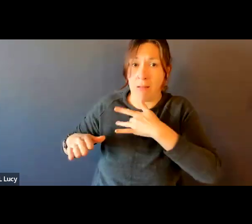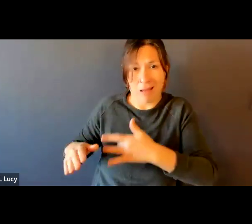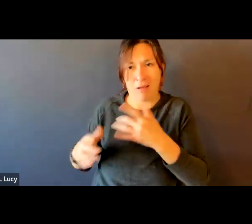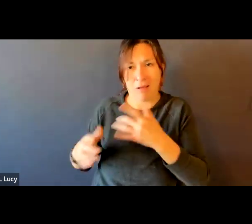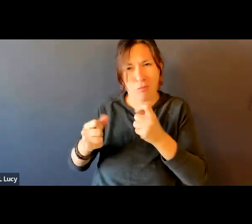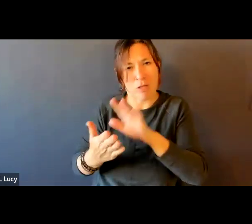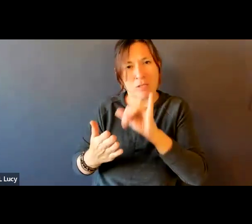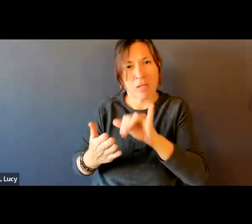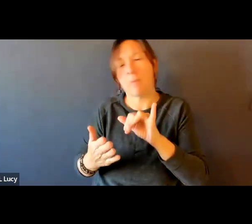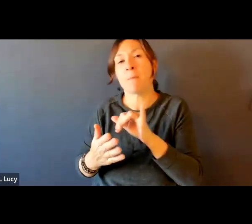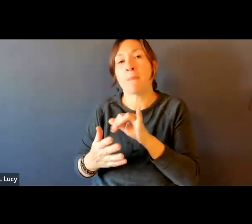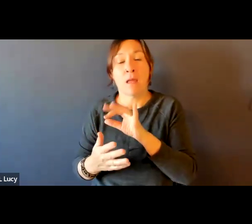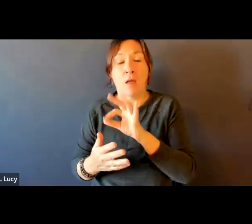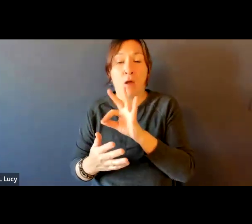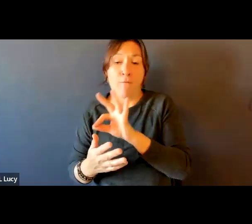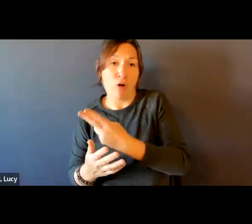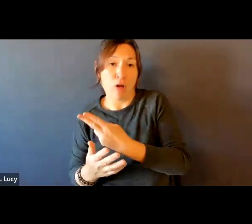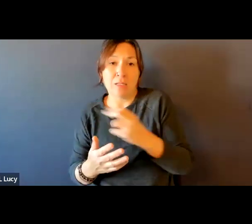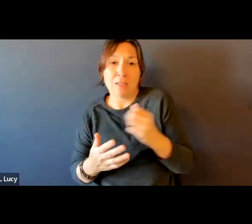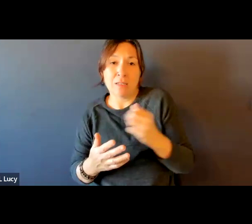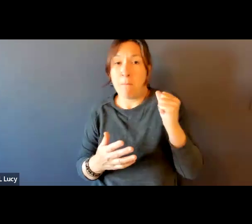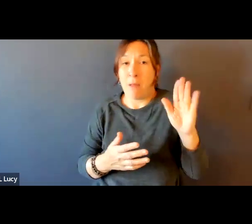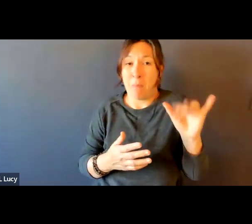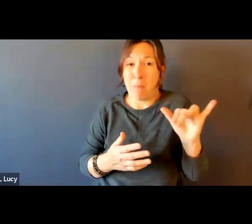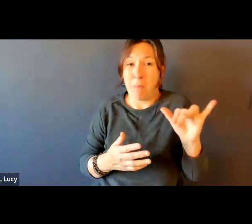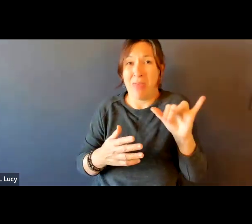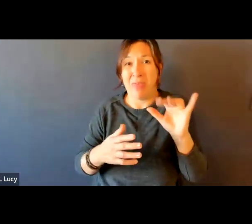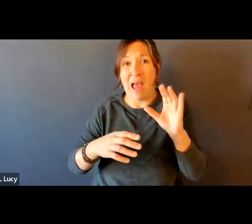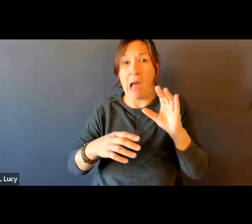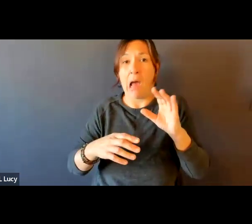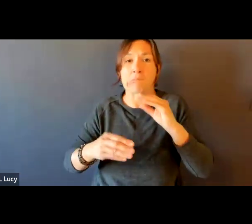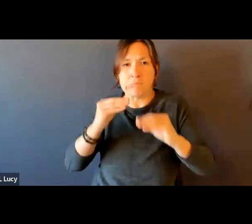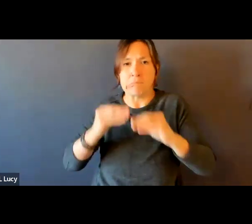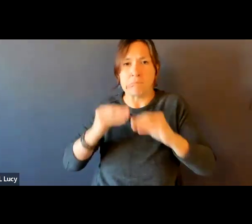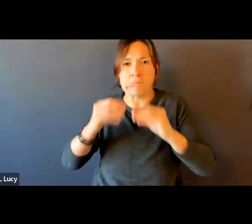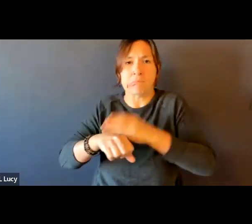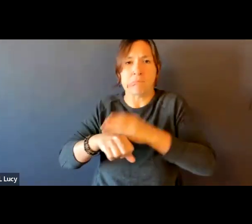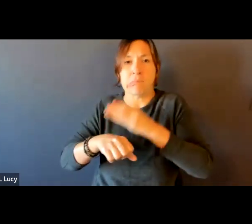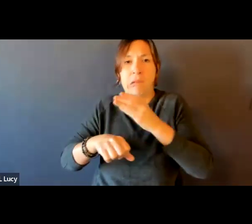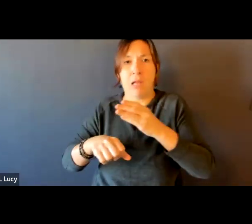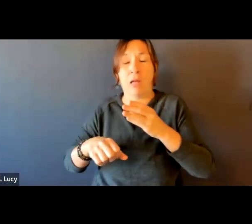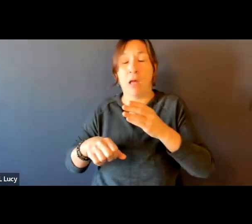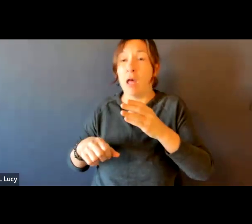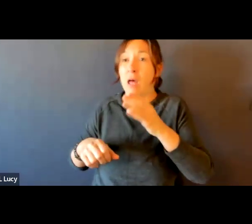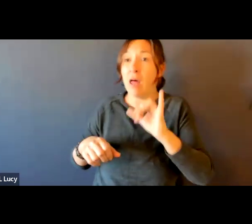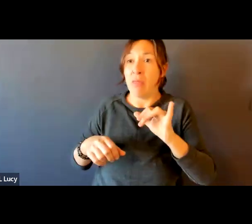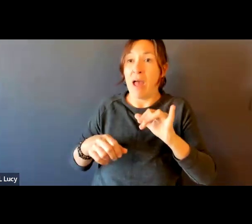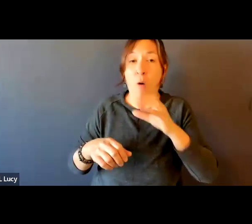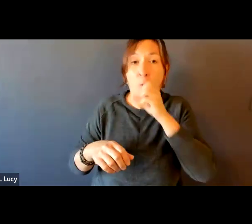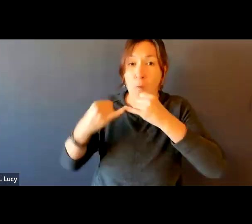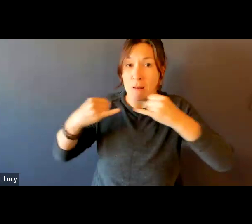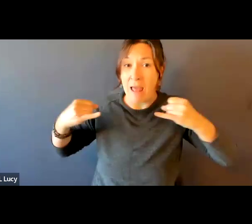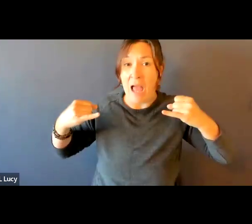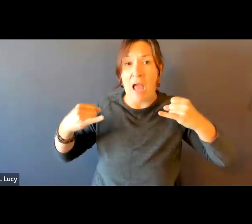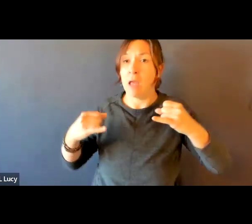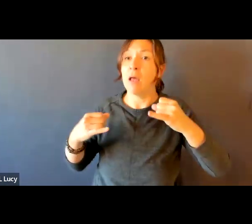Forest Hills to Back Bay also ended this past Sunday, reducing overall traffic as the Orange Line trains return to